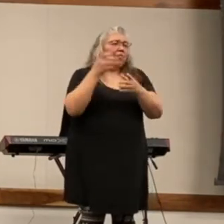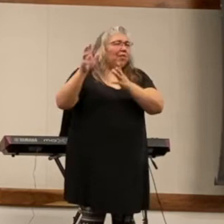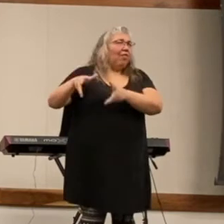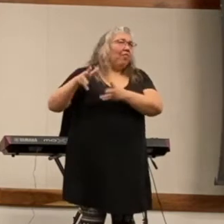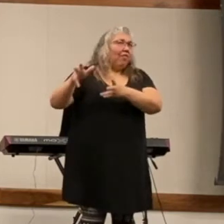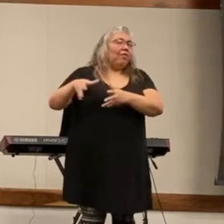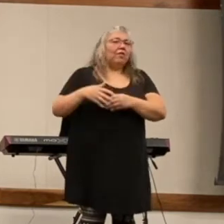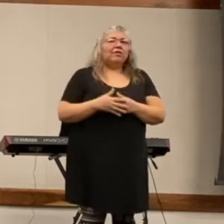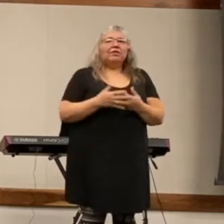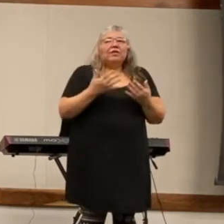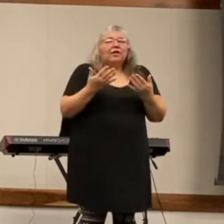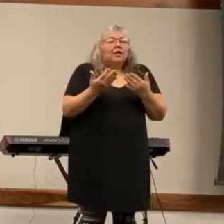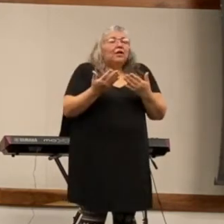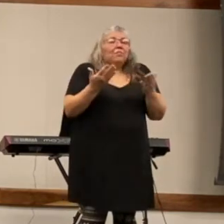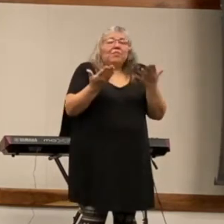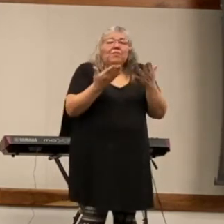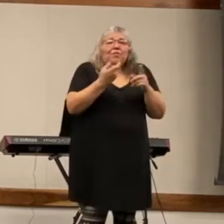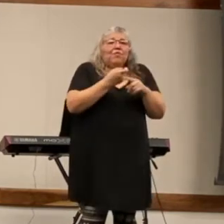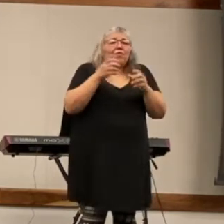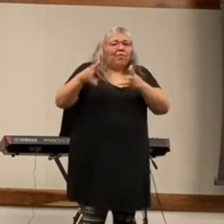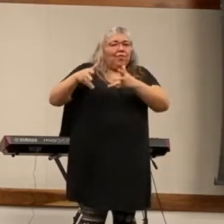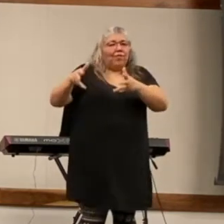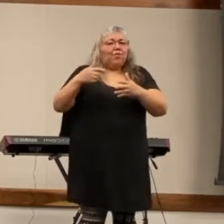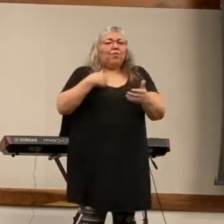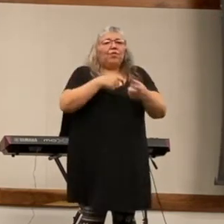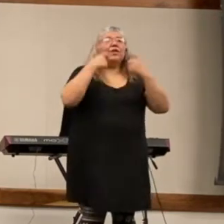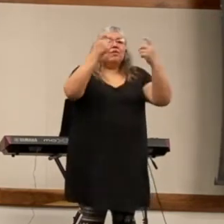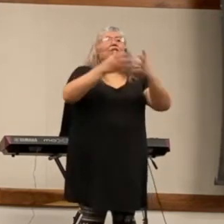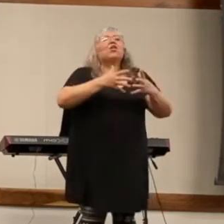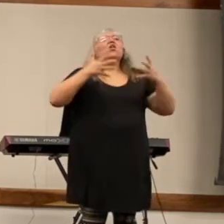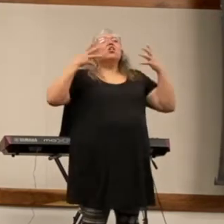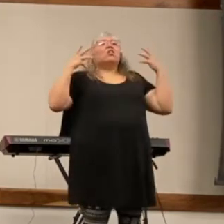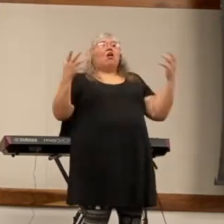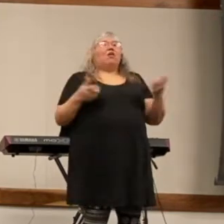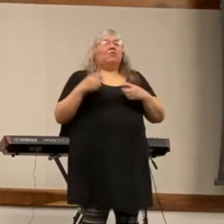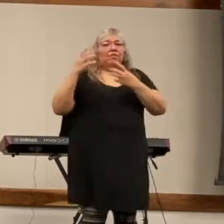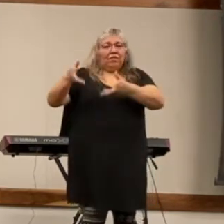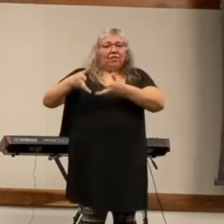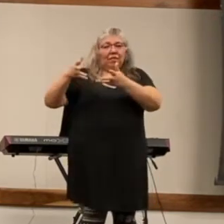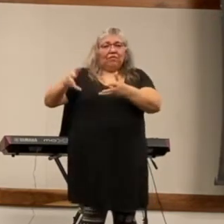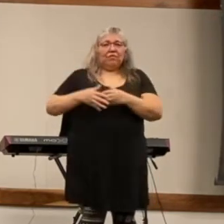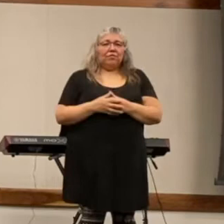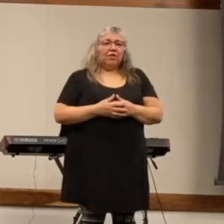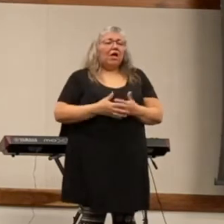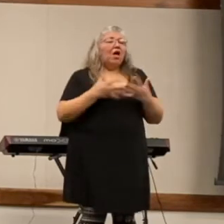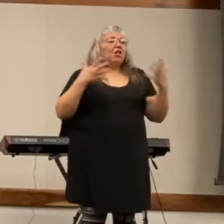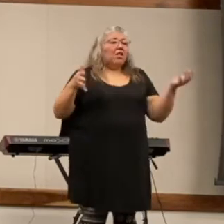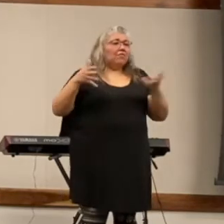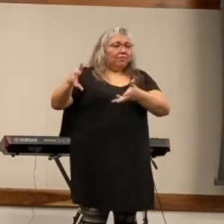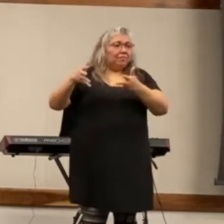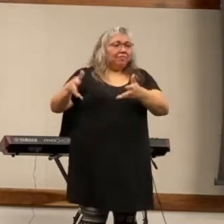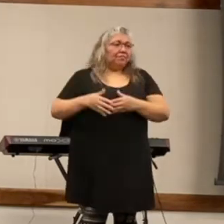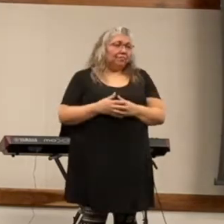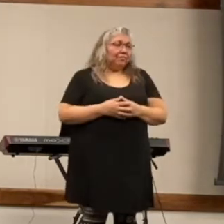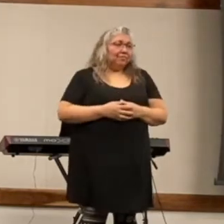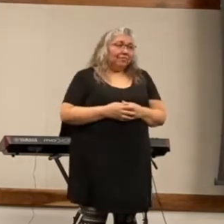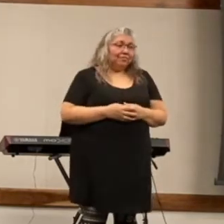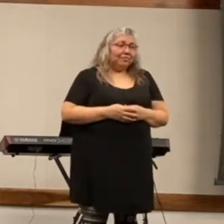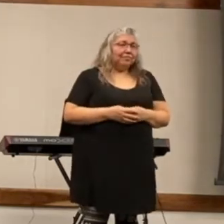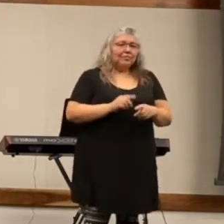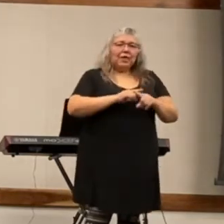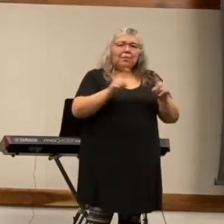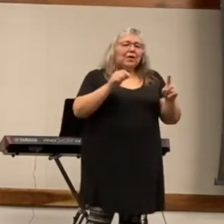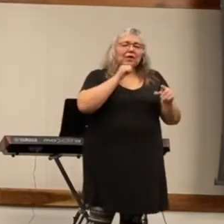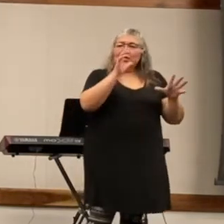And maybe even out of the leftovers, we're giving him a lot of the leftovers, right? With a lot of the leftovers. But